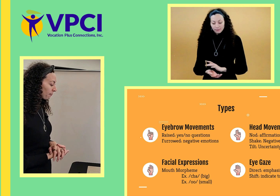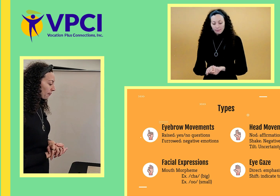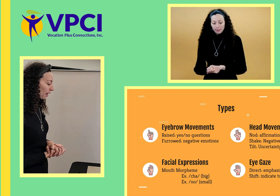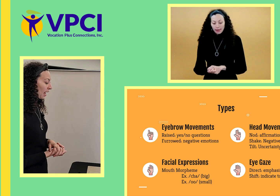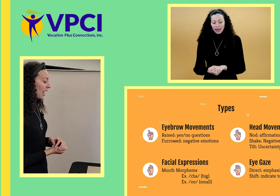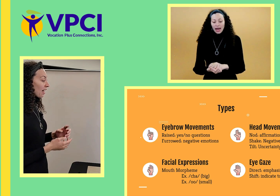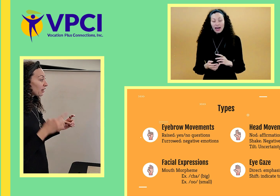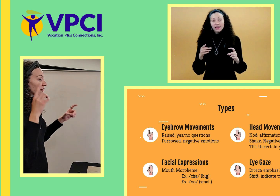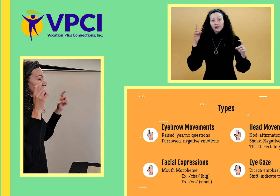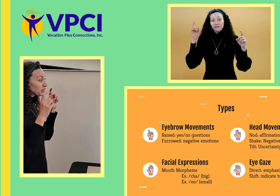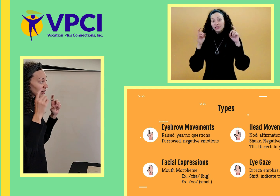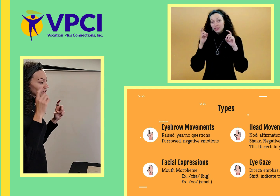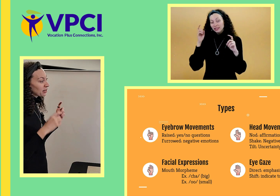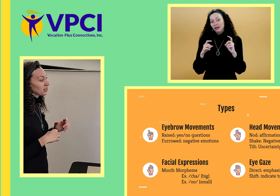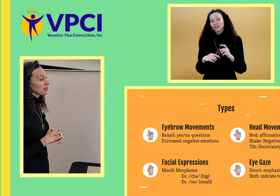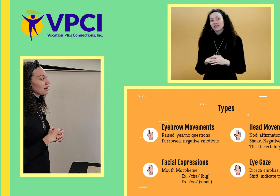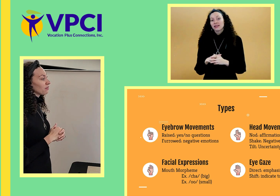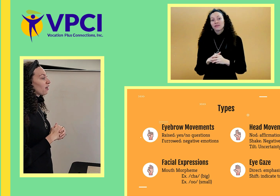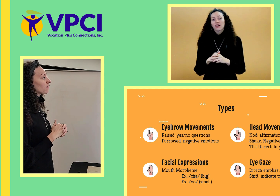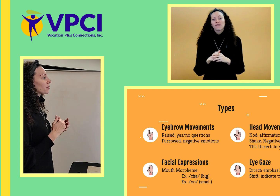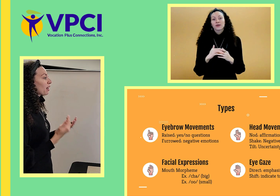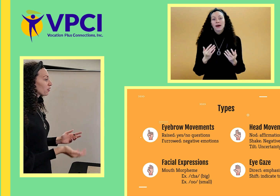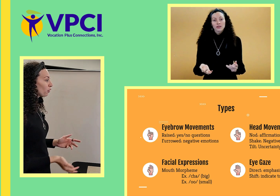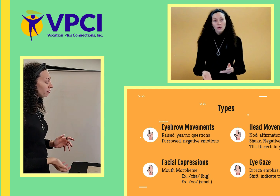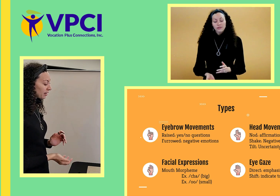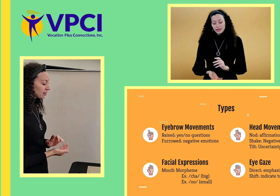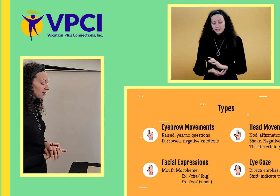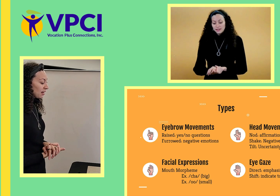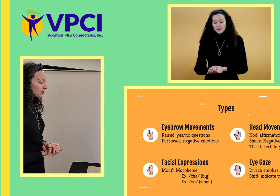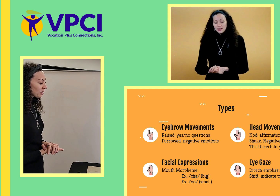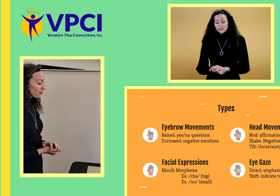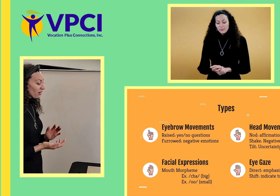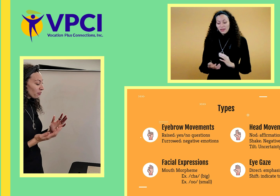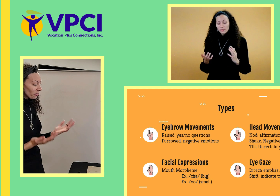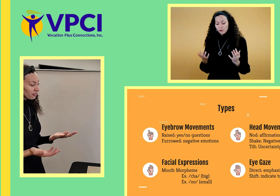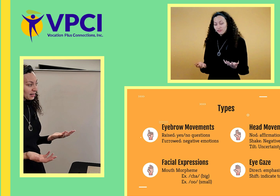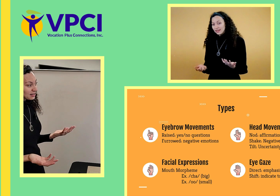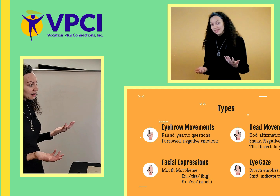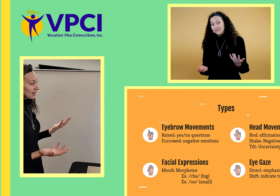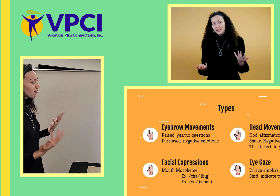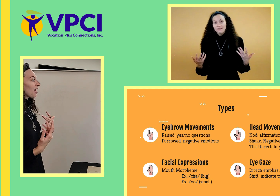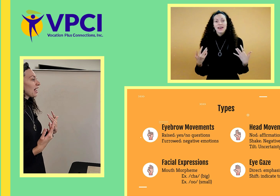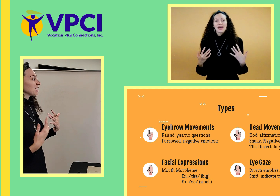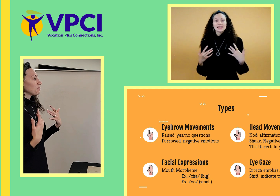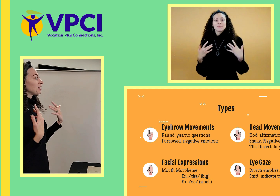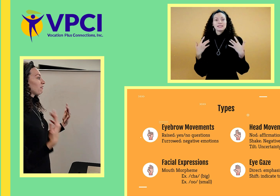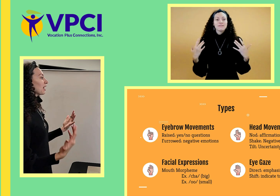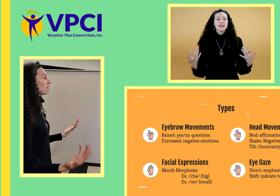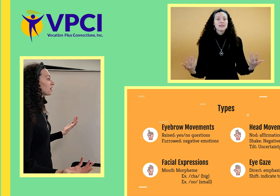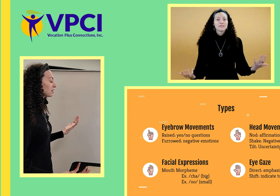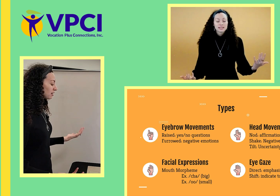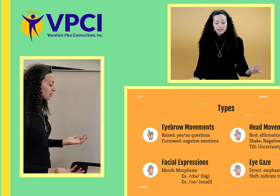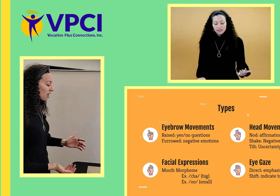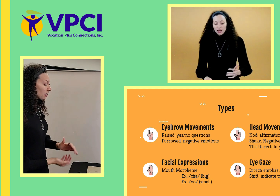uncertainty. And then your facial expressions involve your mouth morphemes. So mouth morphemes convey a